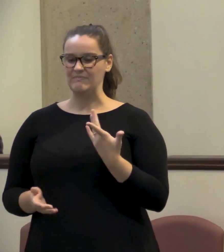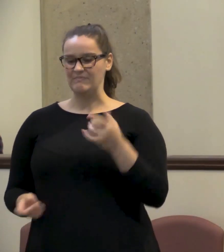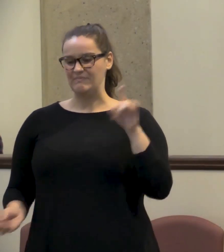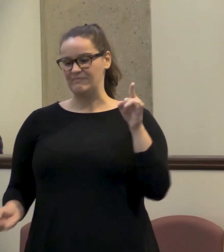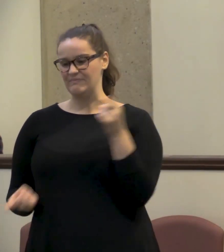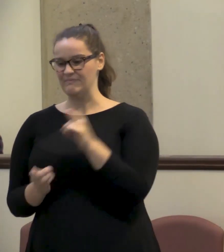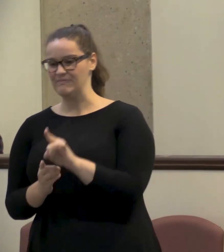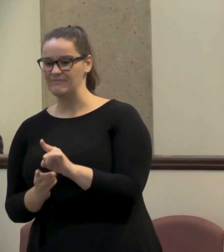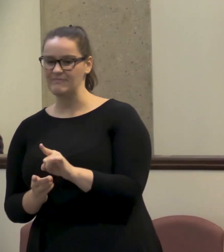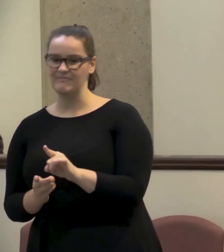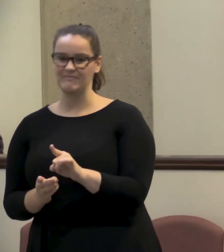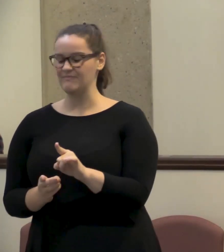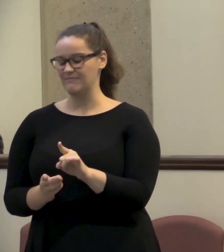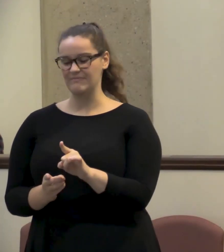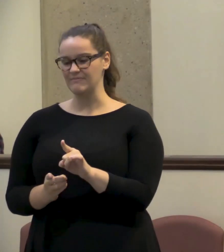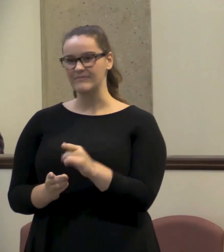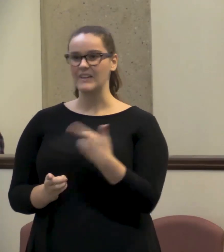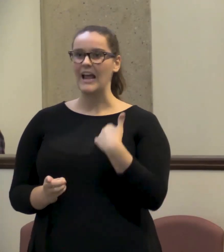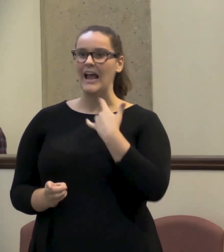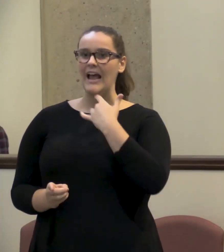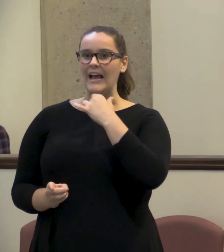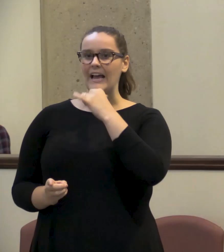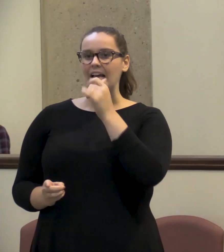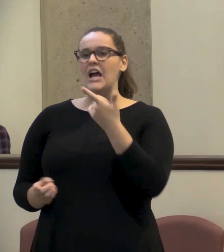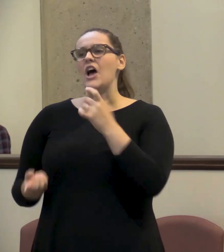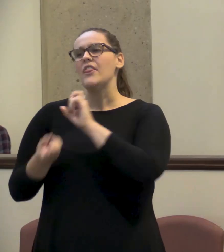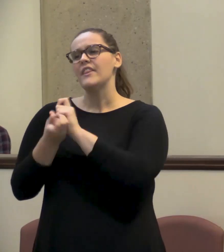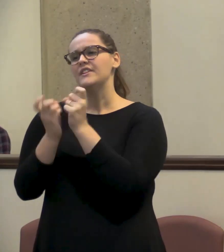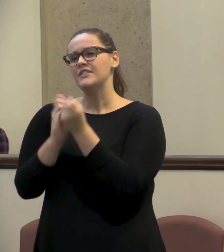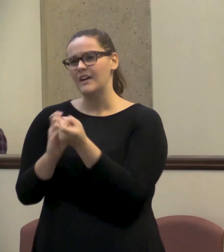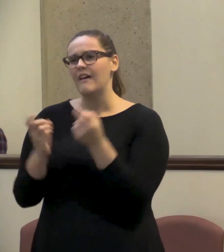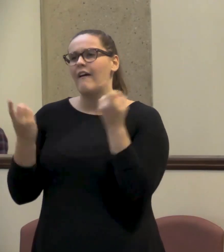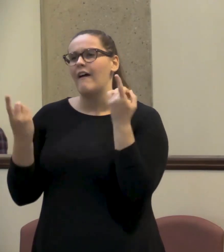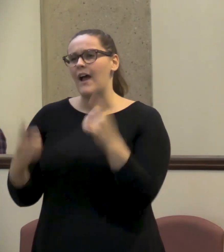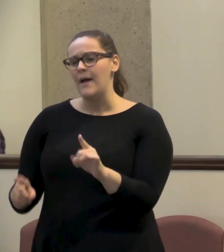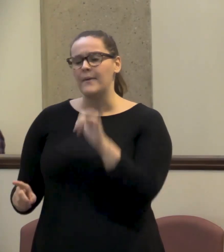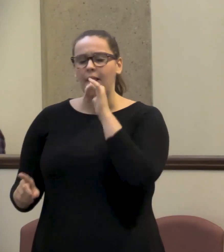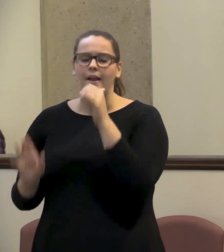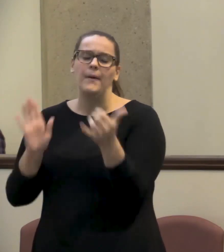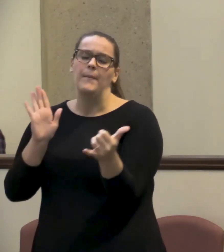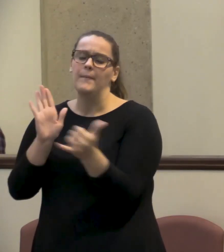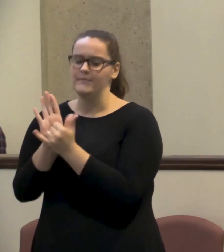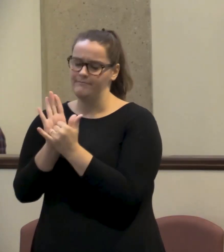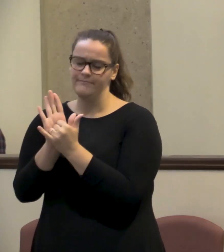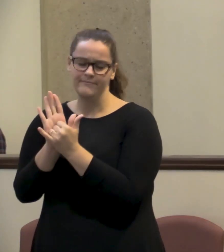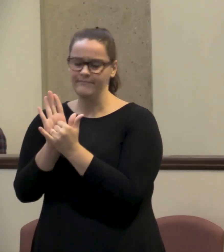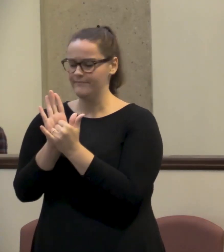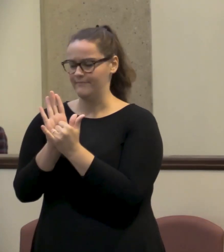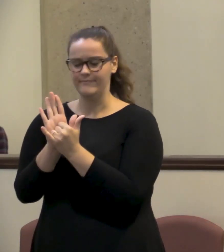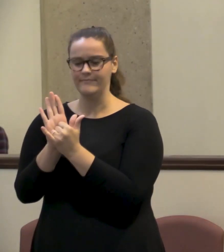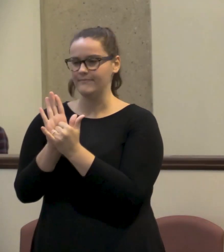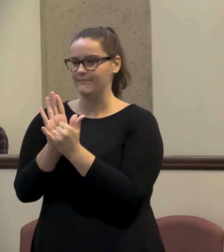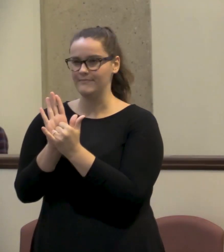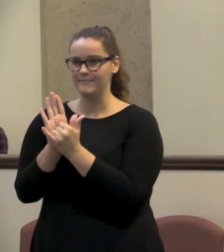to discourage people, to say the changes that we're talking about are impossible.